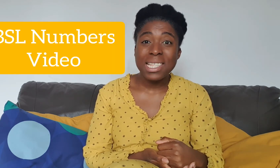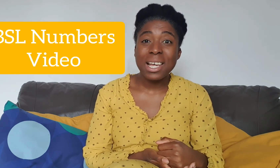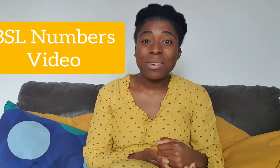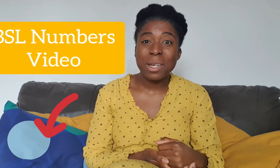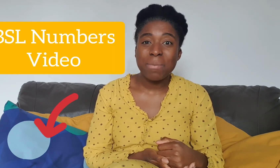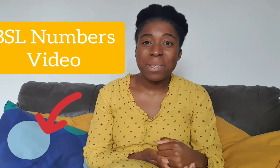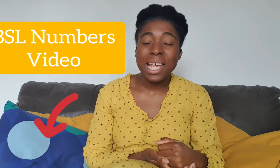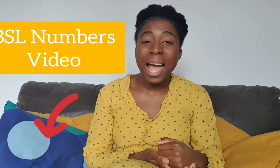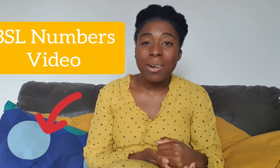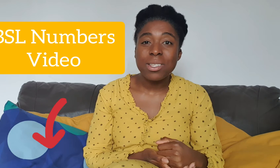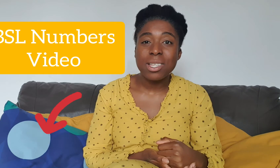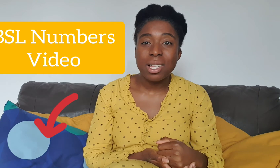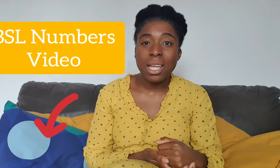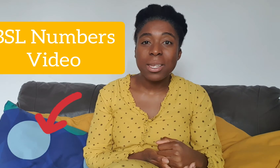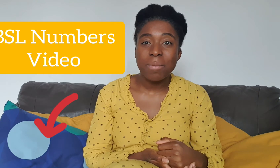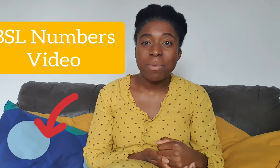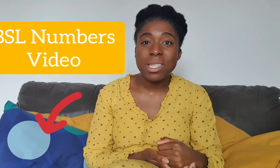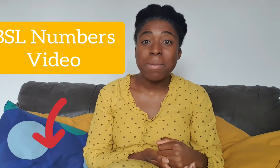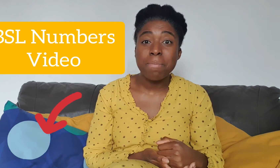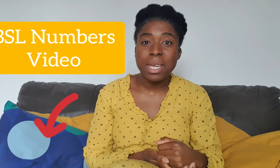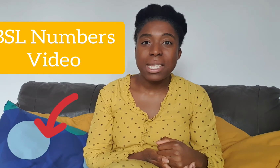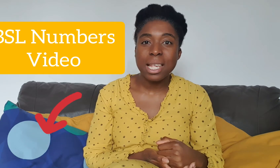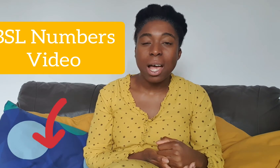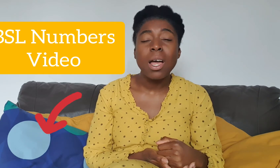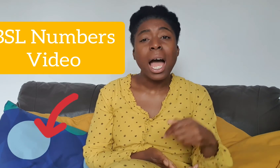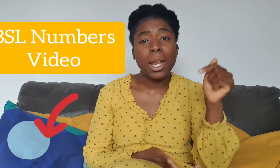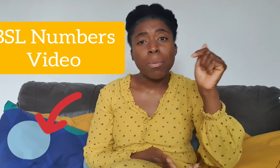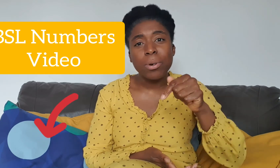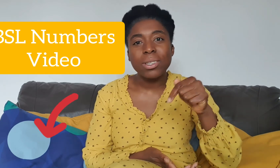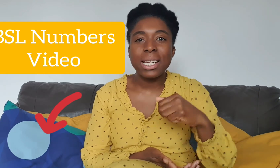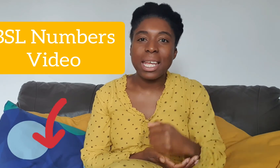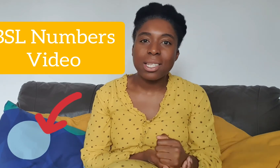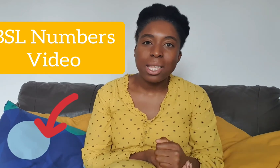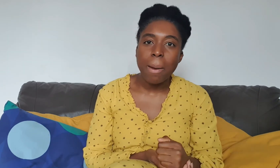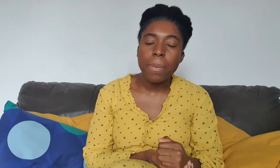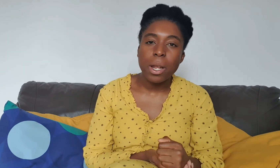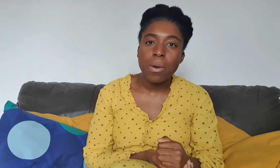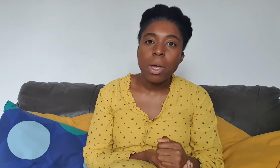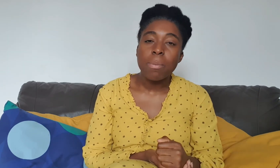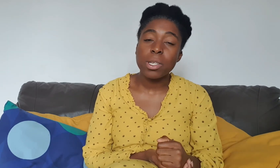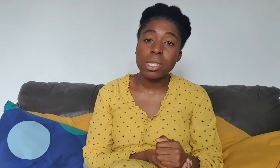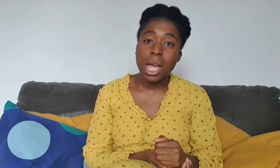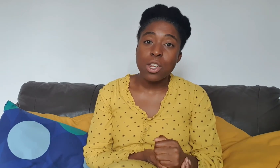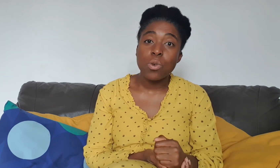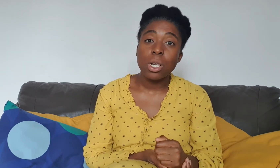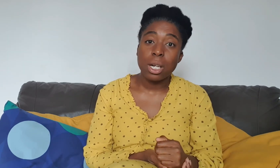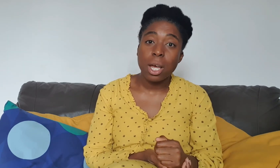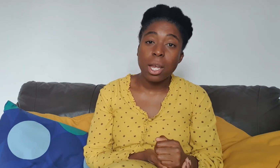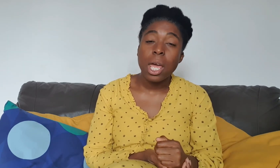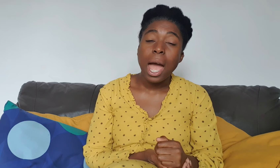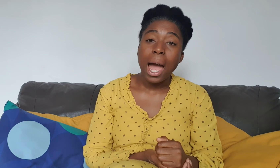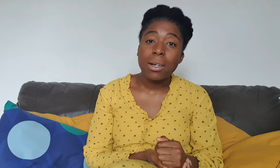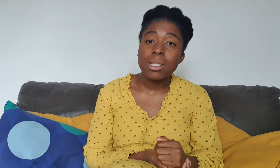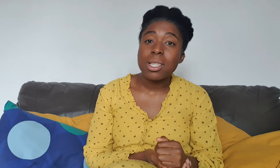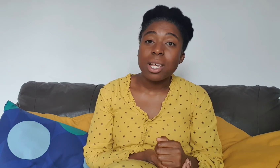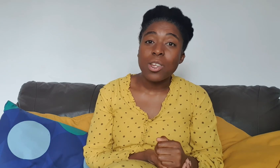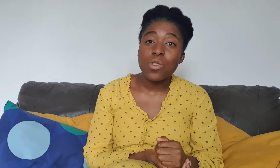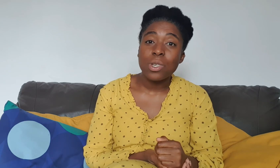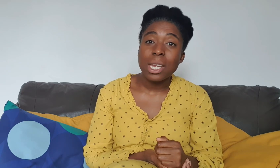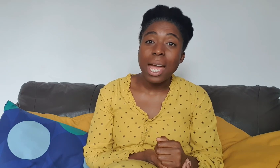BSL numbers, how to sign numbers in BSL, and I'll put the link to that below, because then you can learn how to sign your